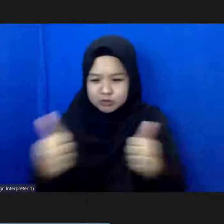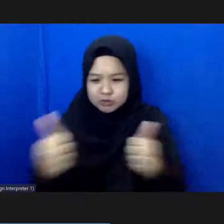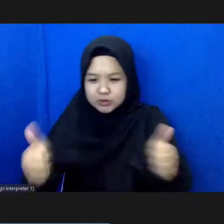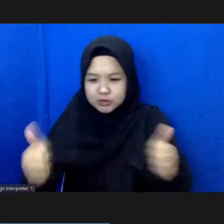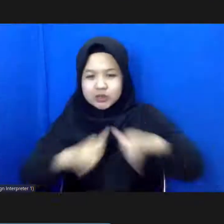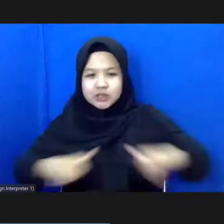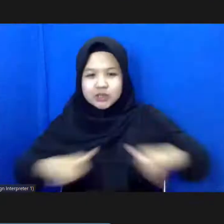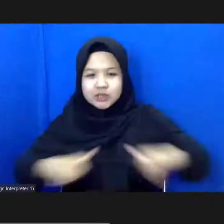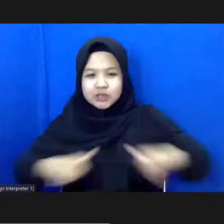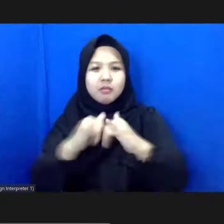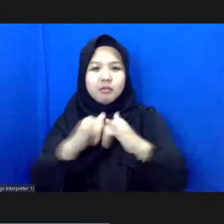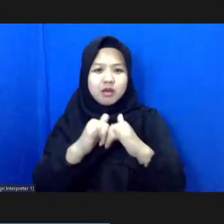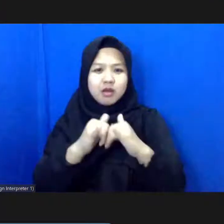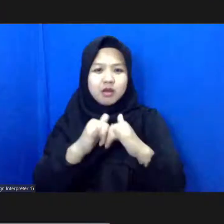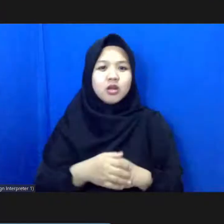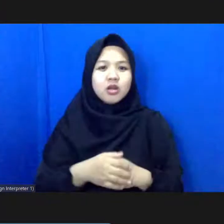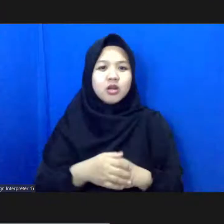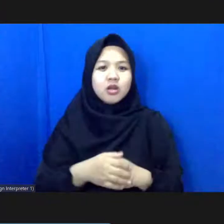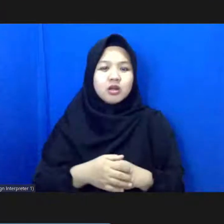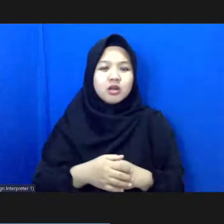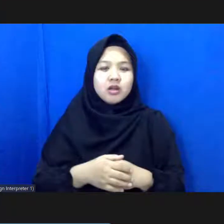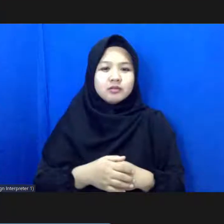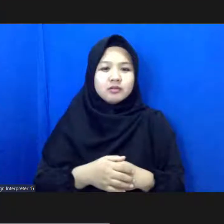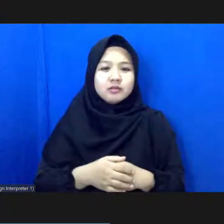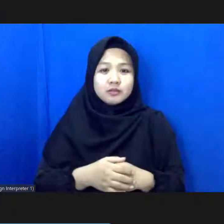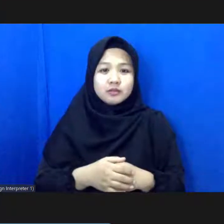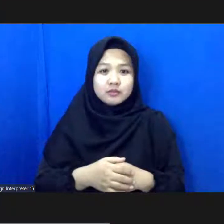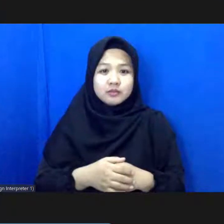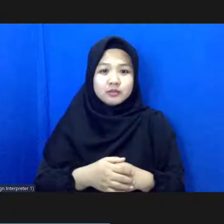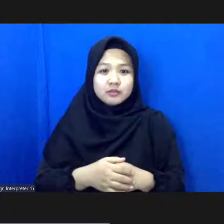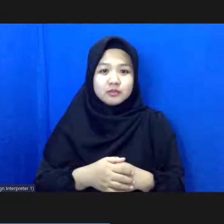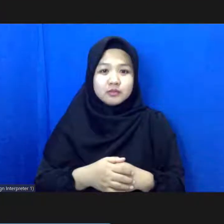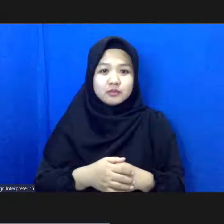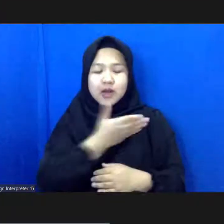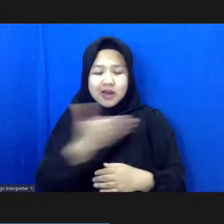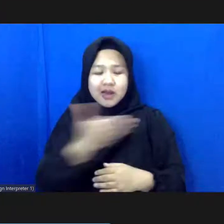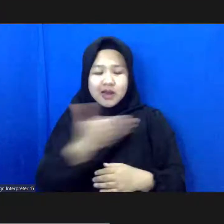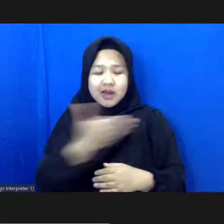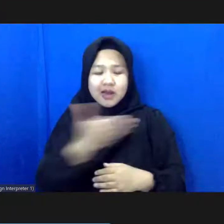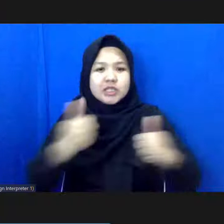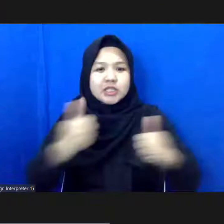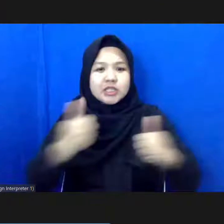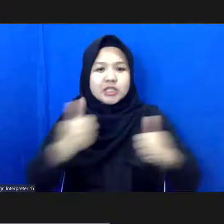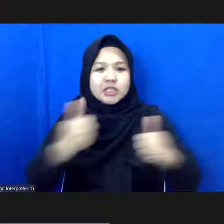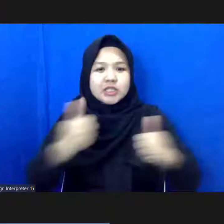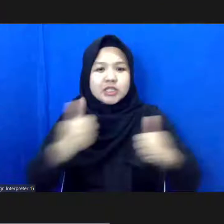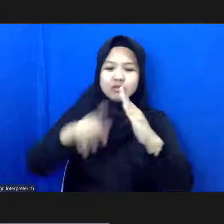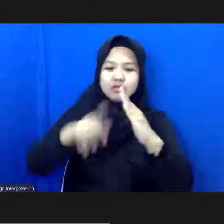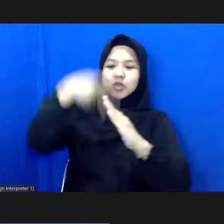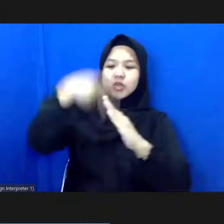Each household would clean their houses and outside to